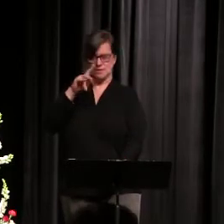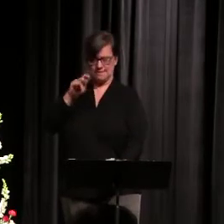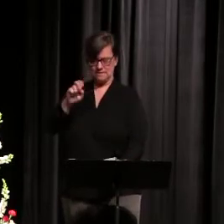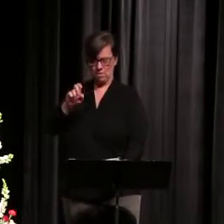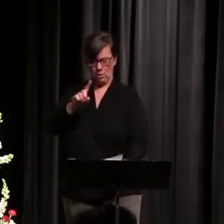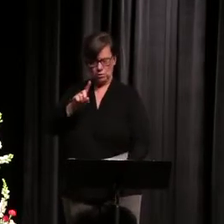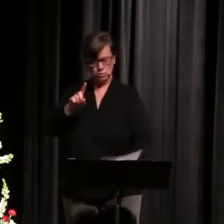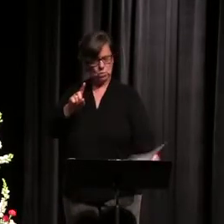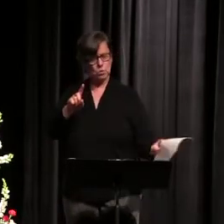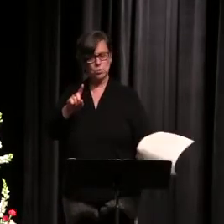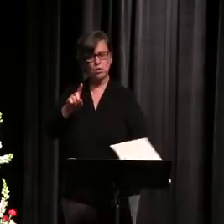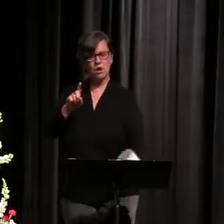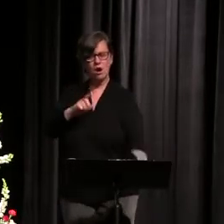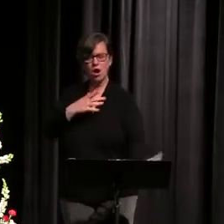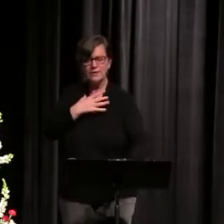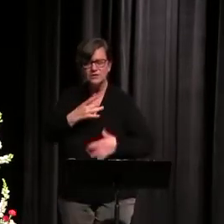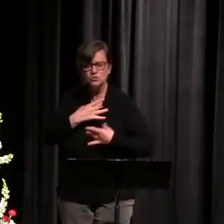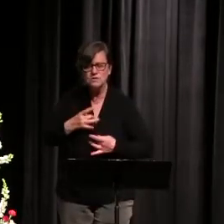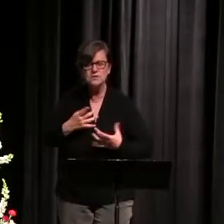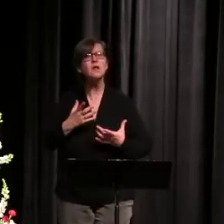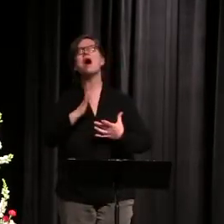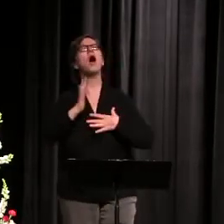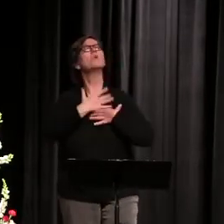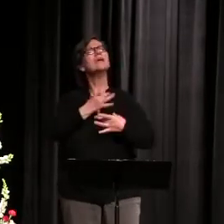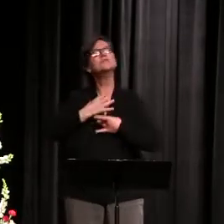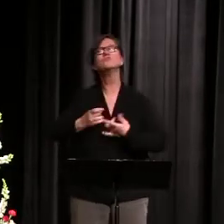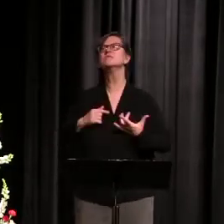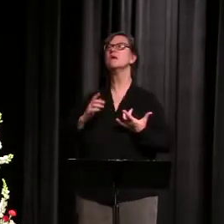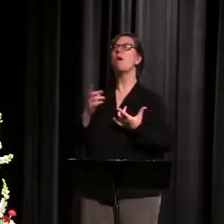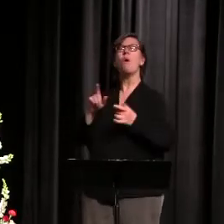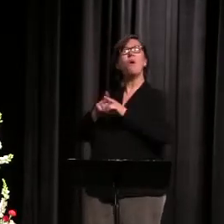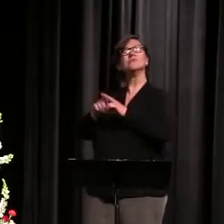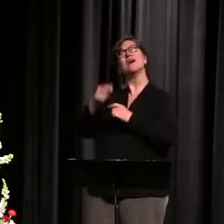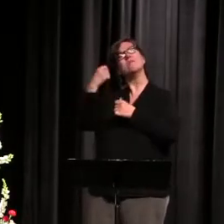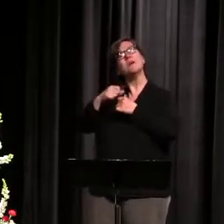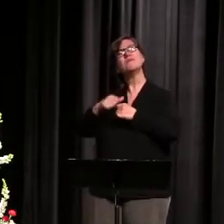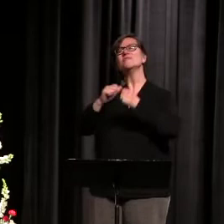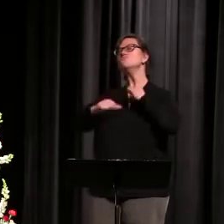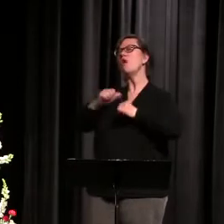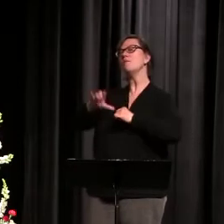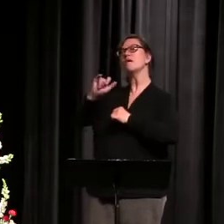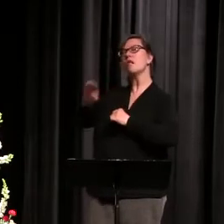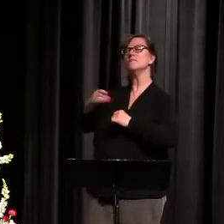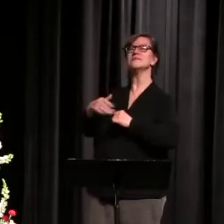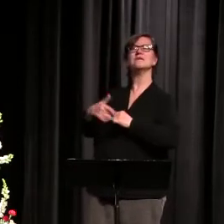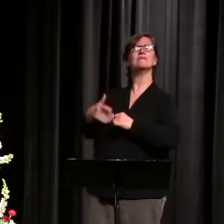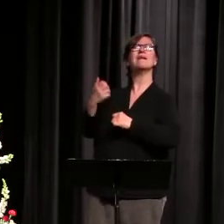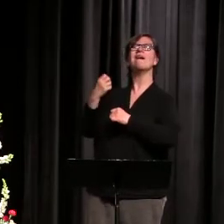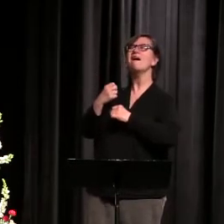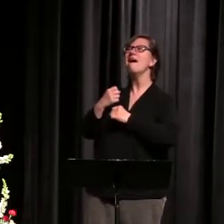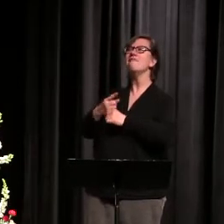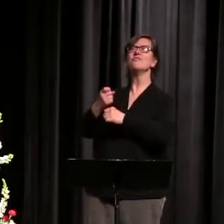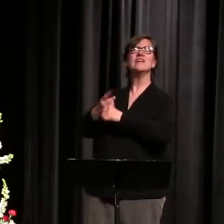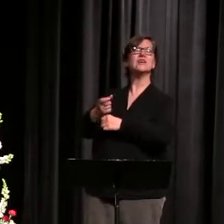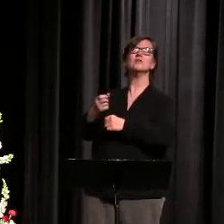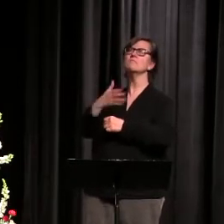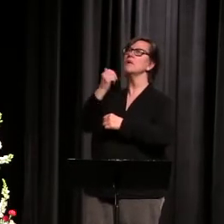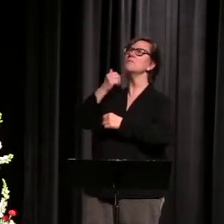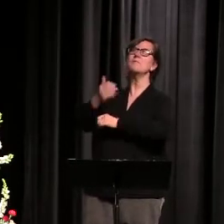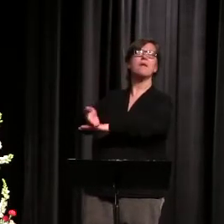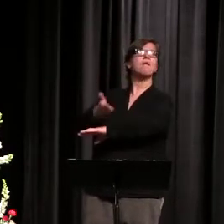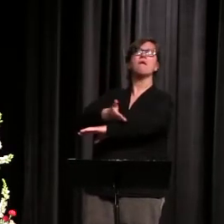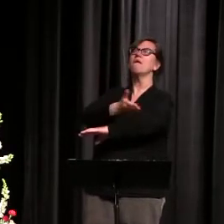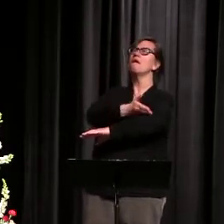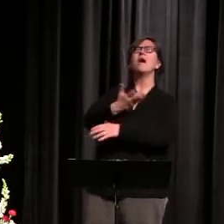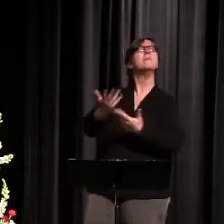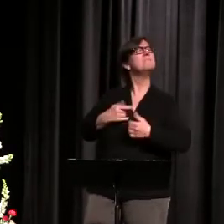the unified sports teams, or the drama club who outdid the previous production every time. Maybe you were on the robotics team,